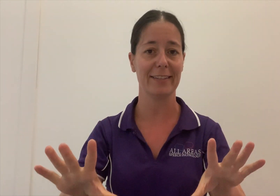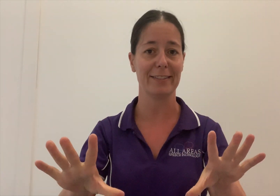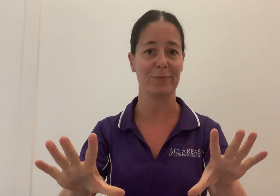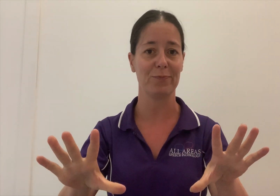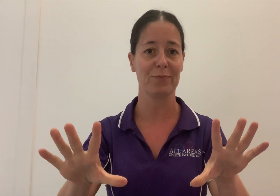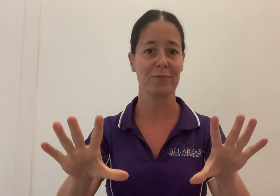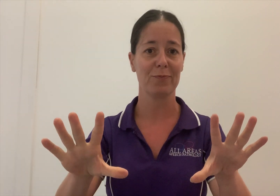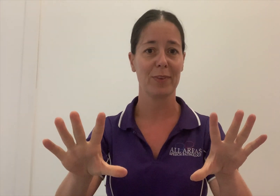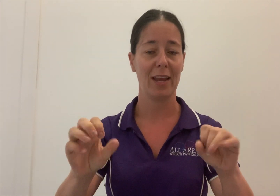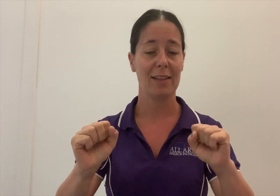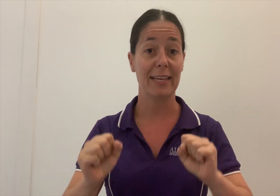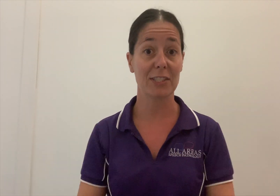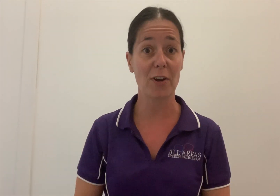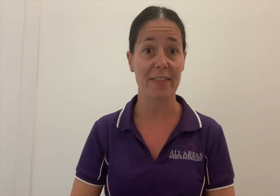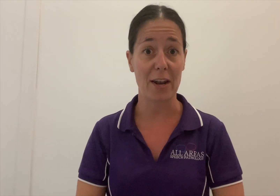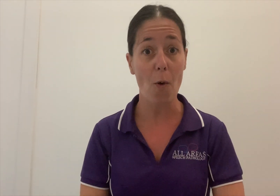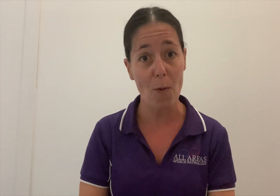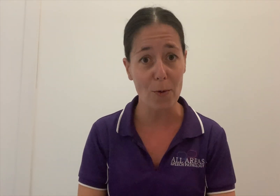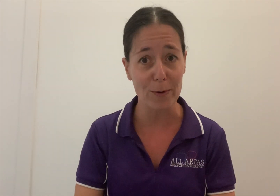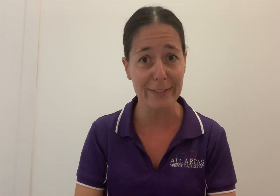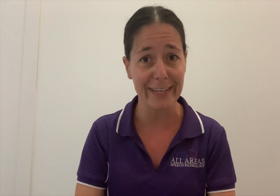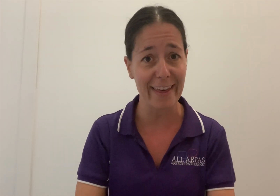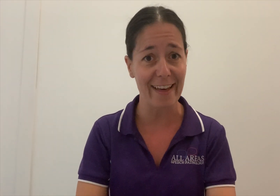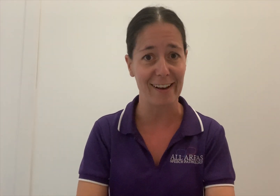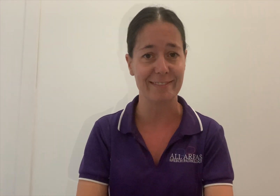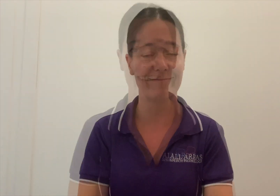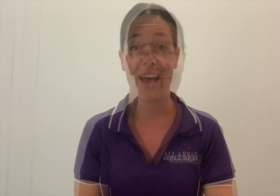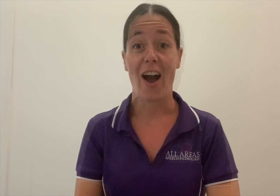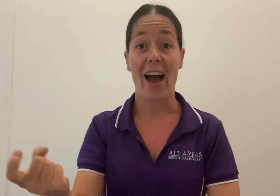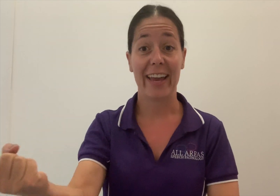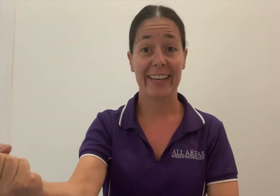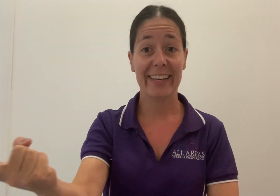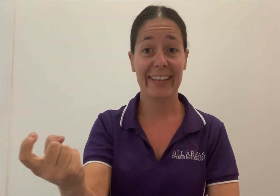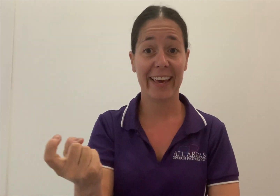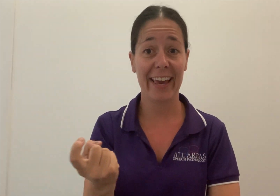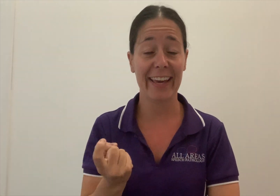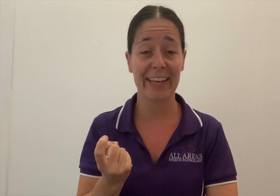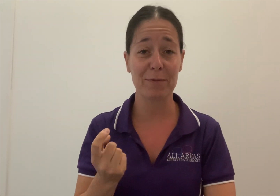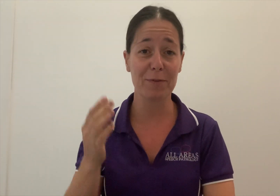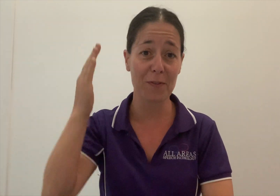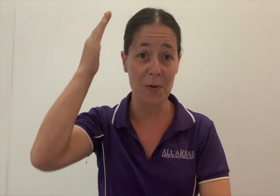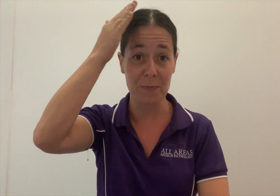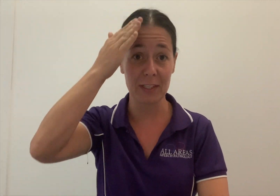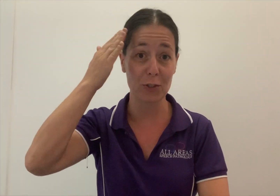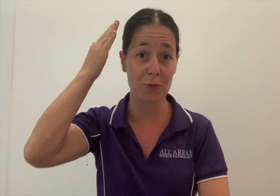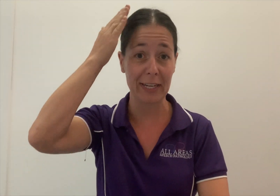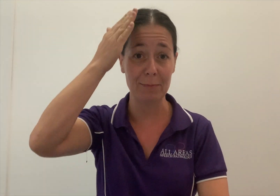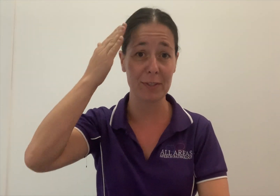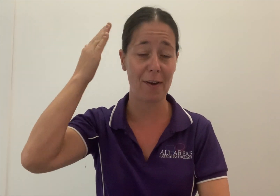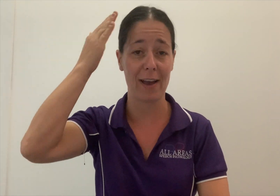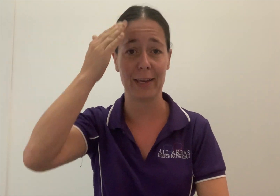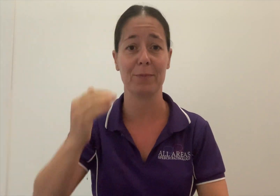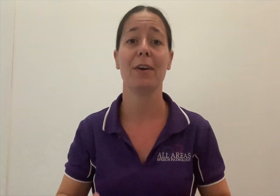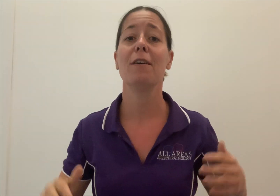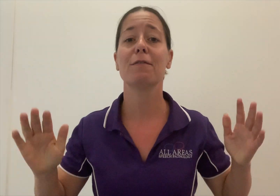Australian. Let's try that all together. I came from the dream time, from